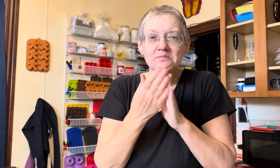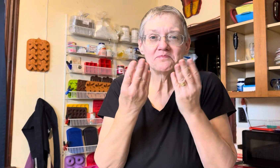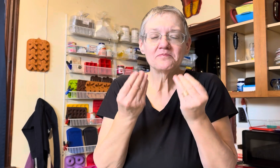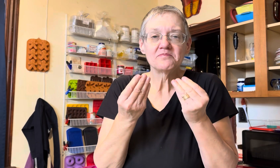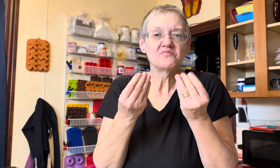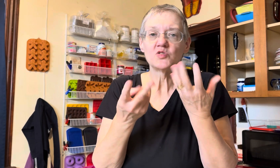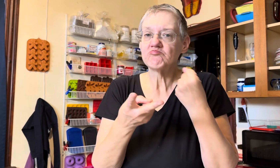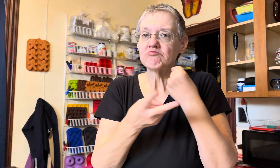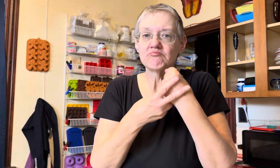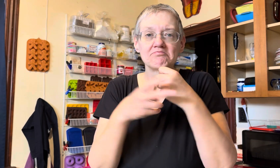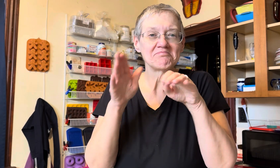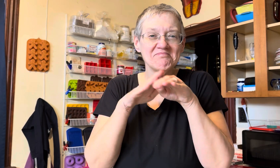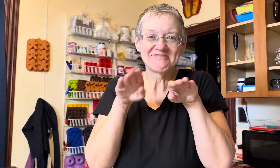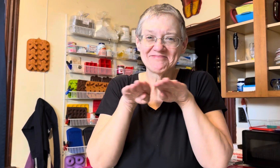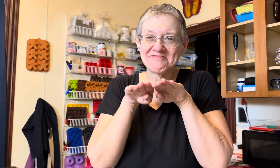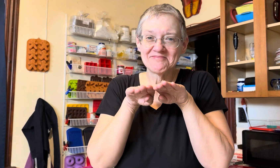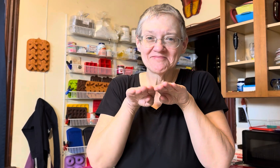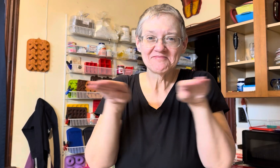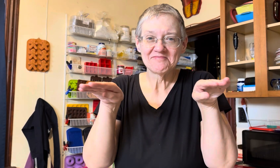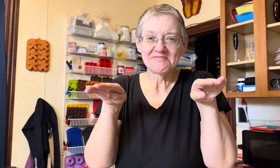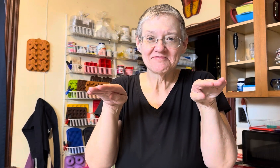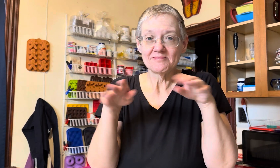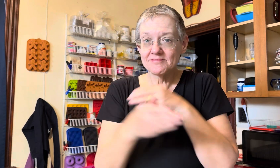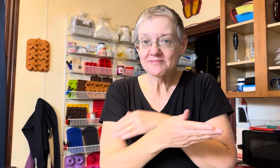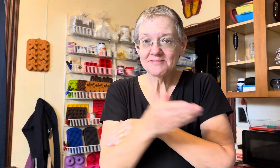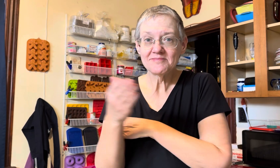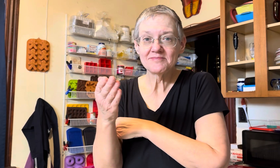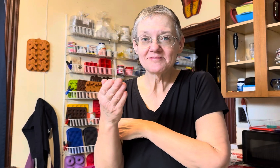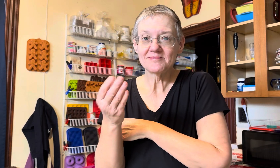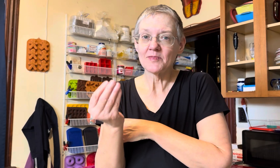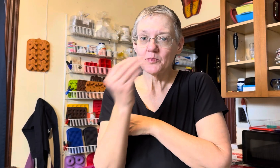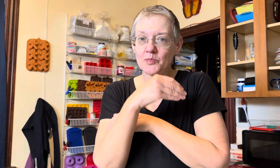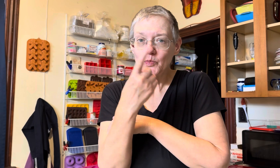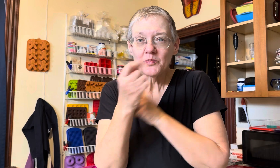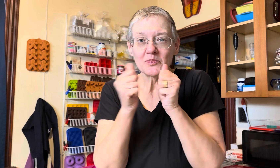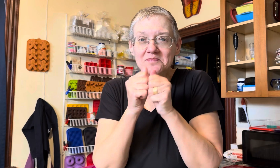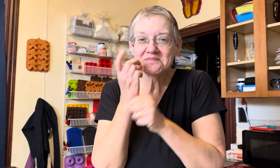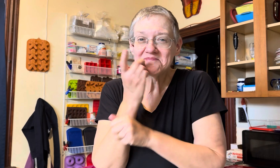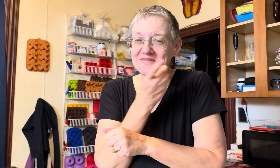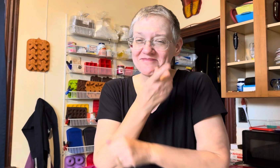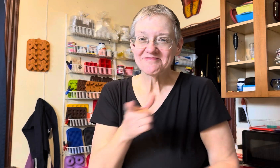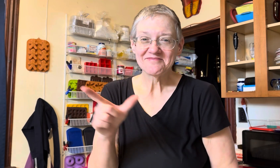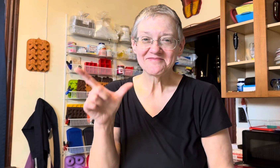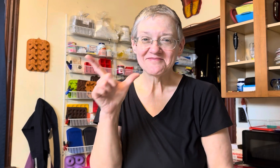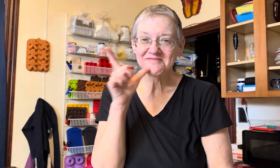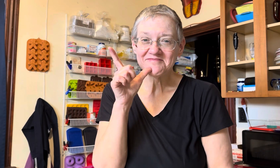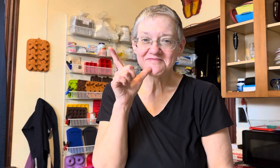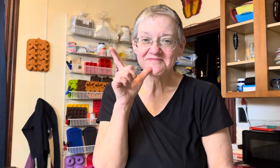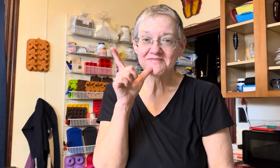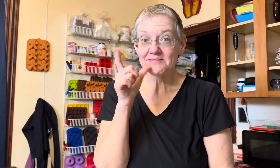that would actually make them soft. Just store them on the shelf. Every morning, I put one with Dale's lunch.